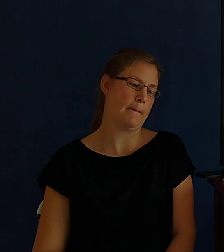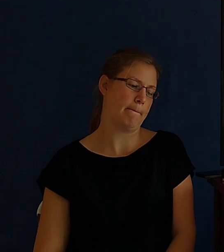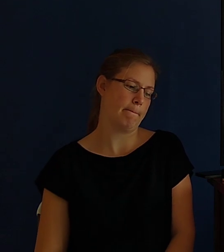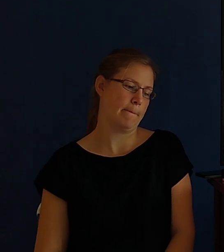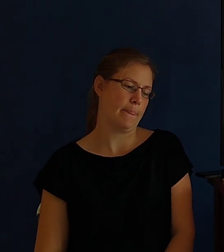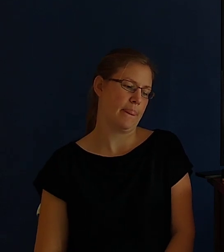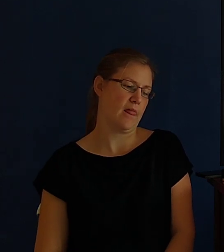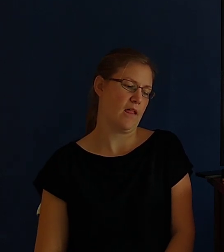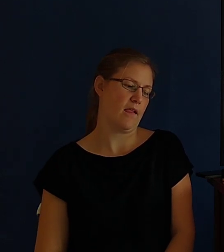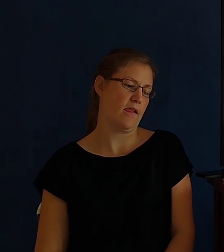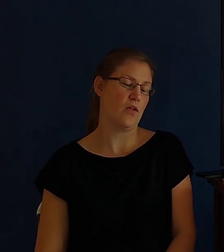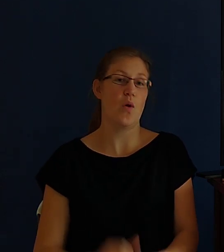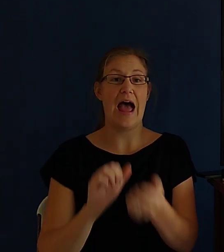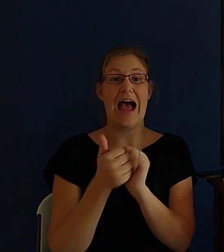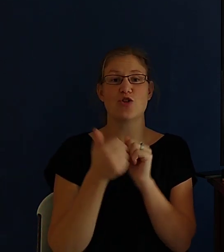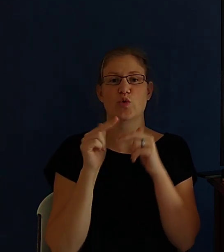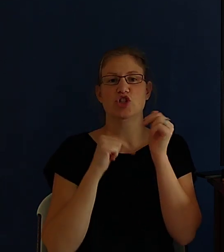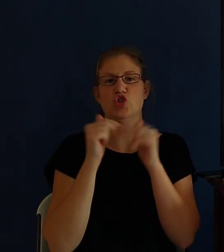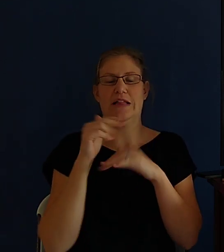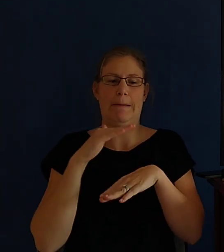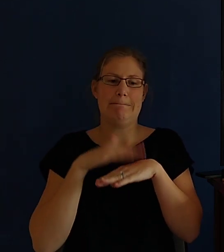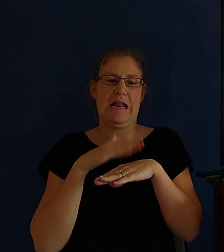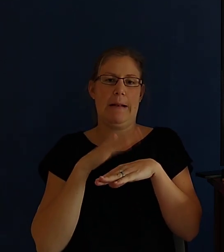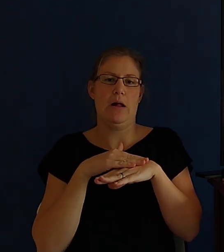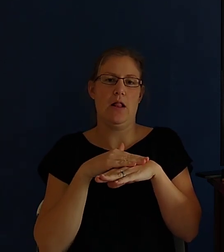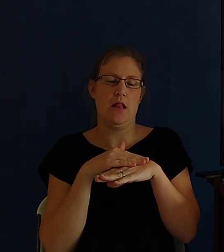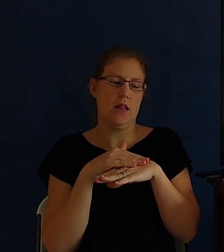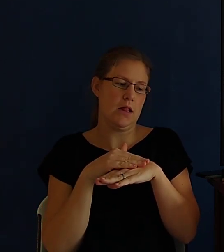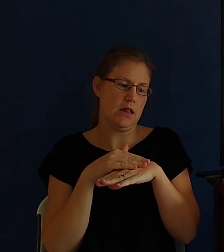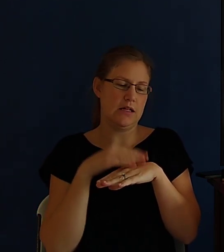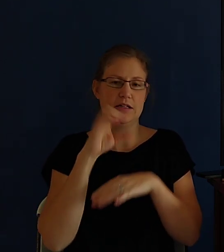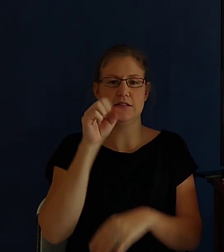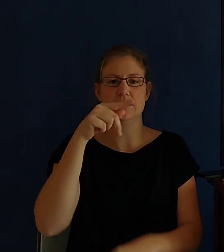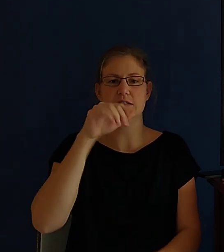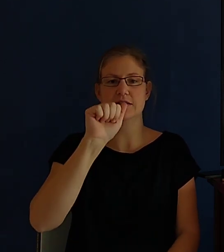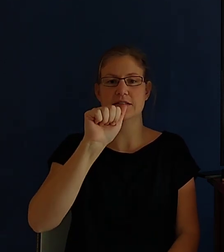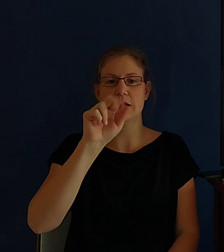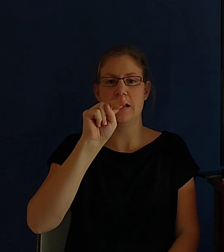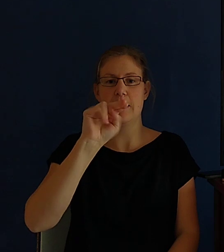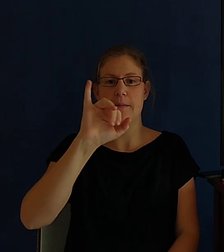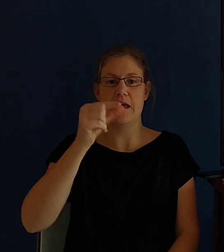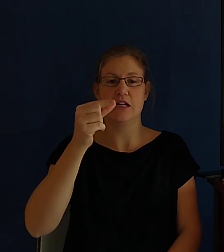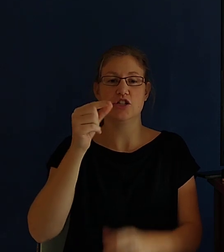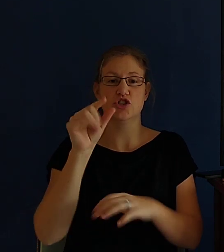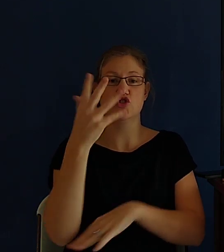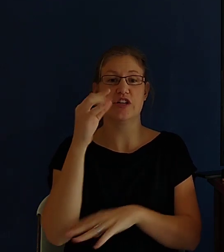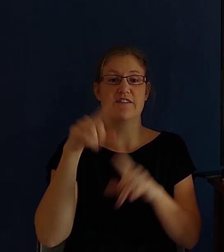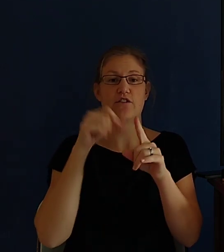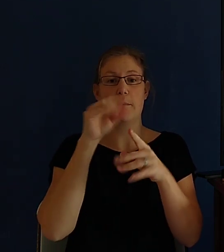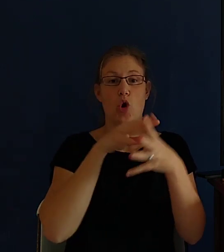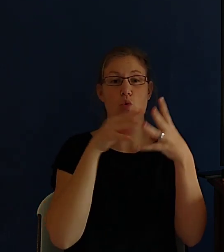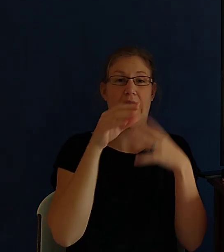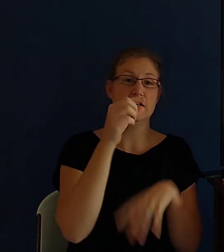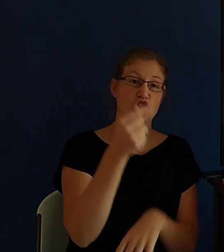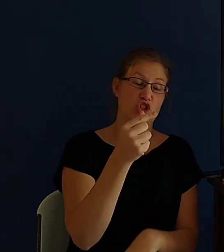So how to construct the minimal or the minimum spanning tree from a graph G, and the